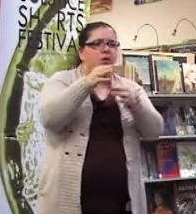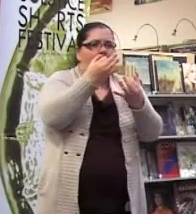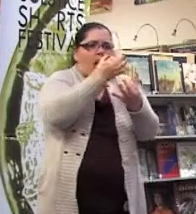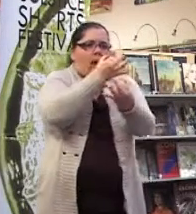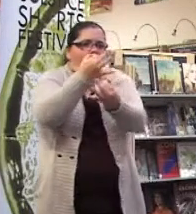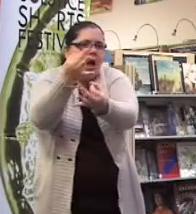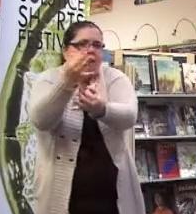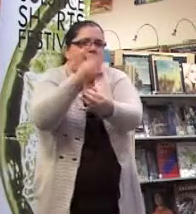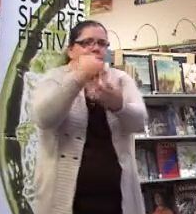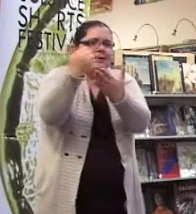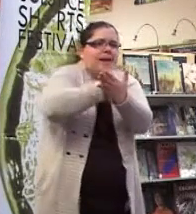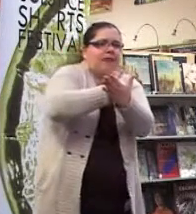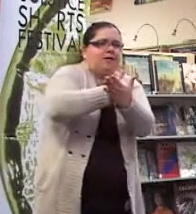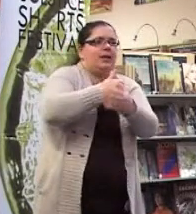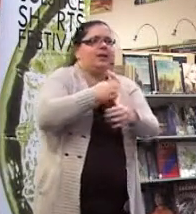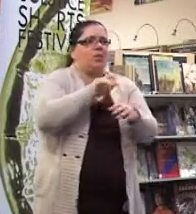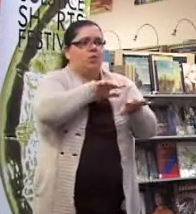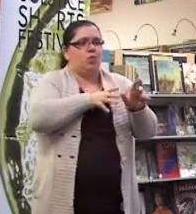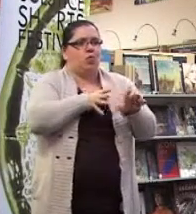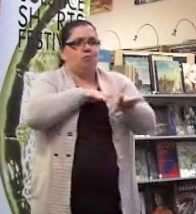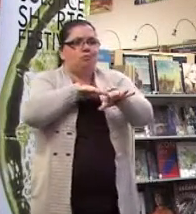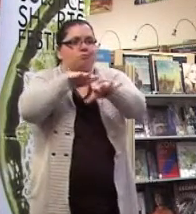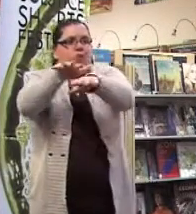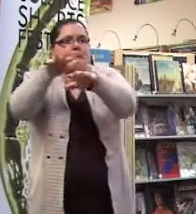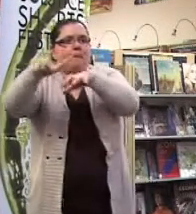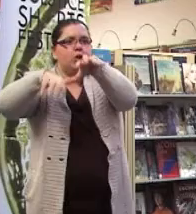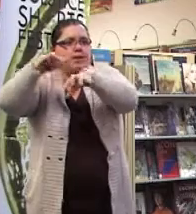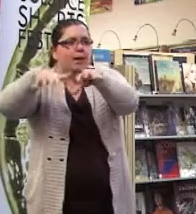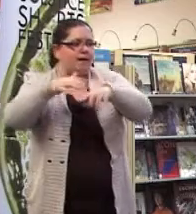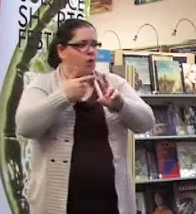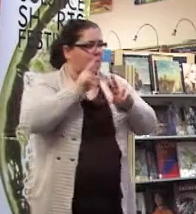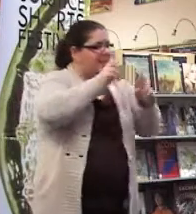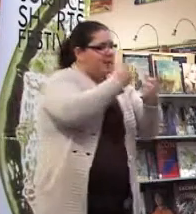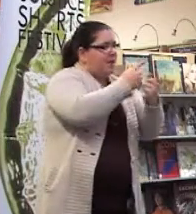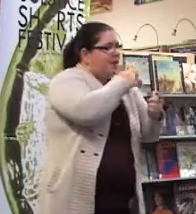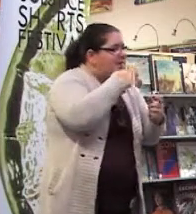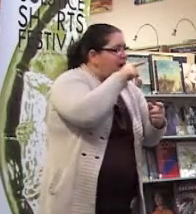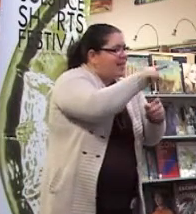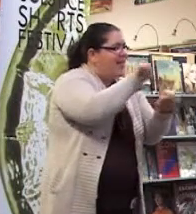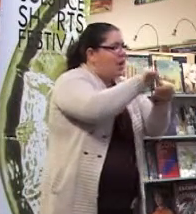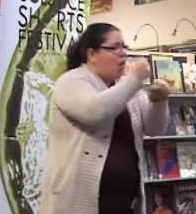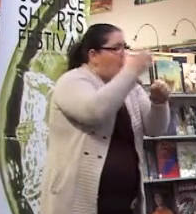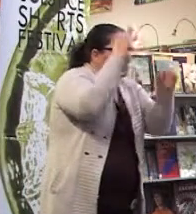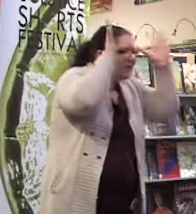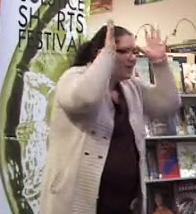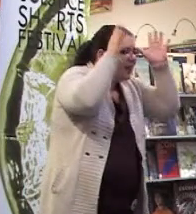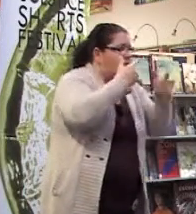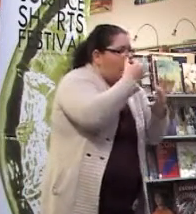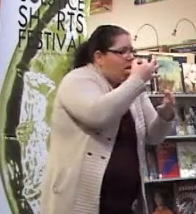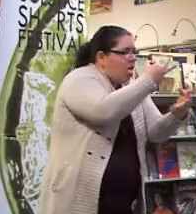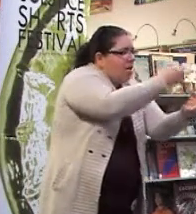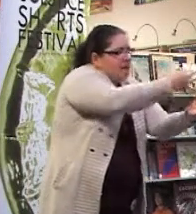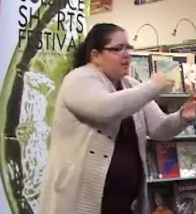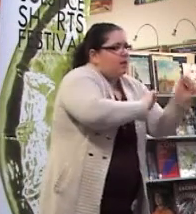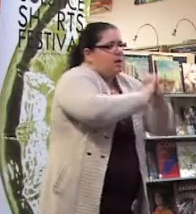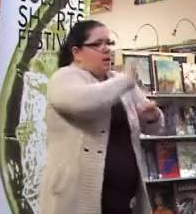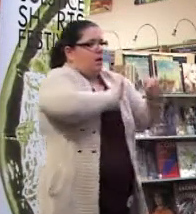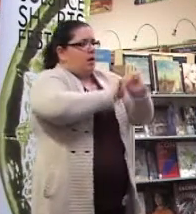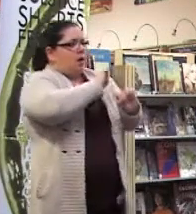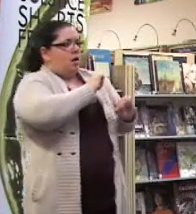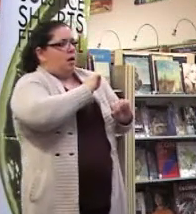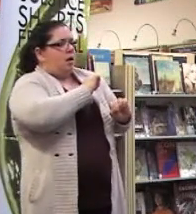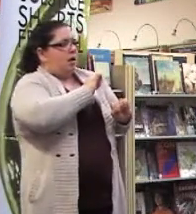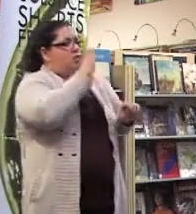of safety and into the trap of the monster. If there is something that looks nice, leaping like a golden deer, tempting you away, resist